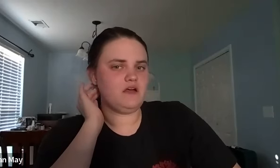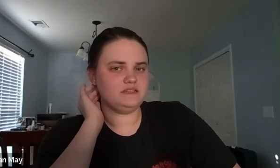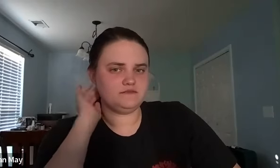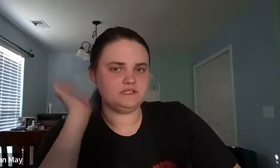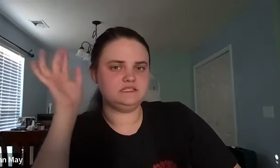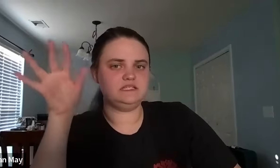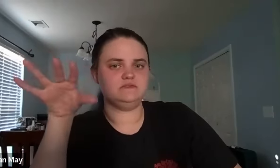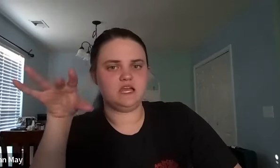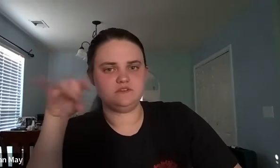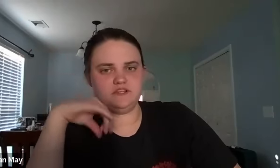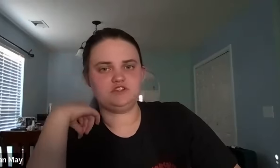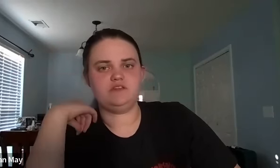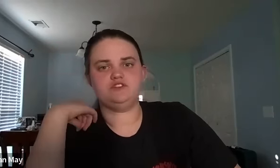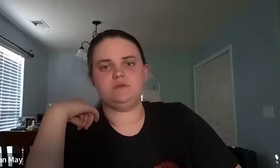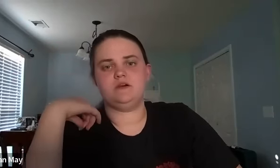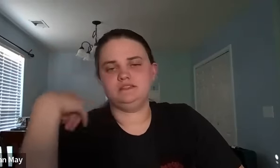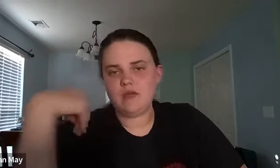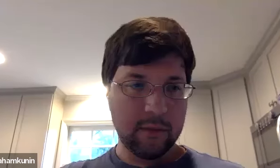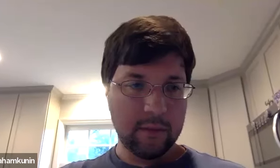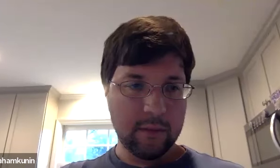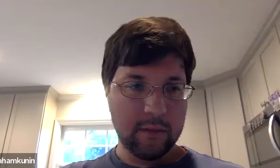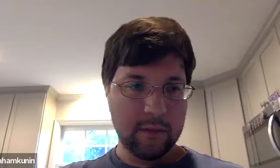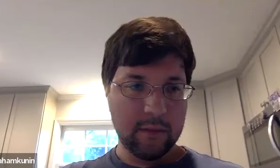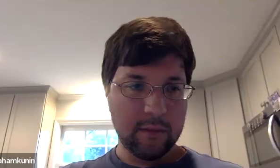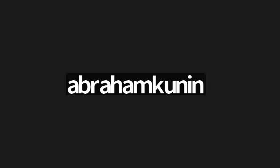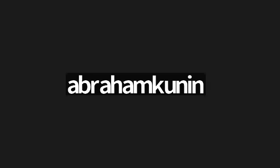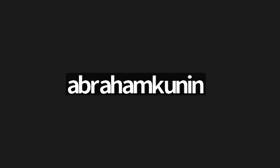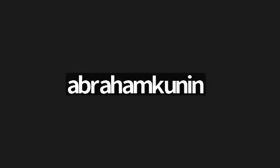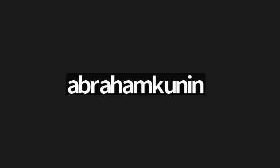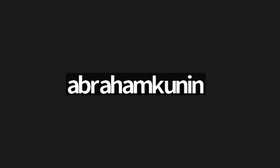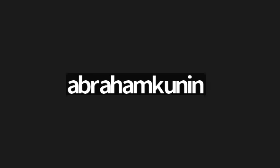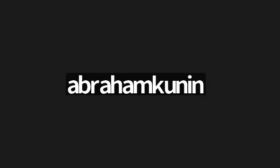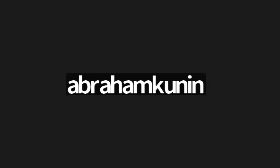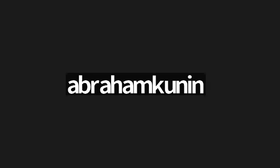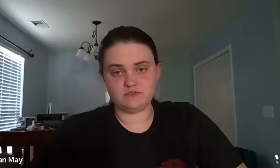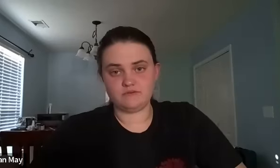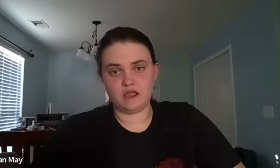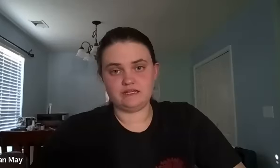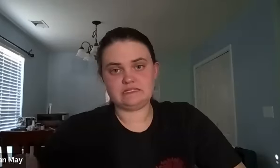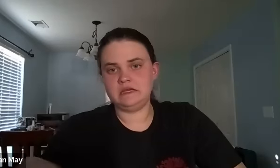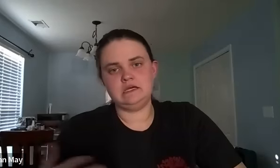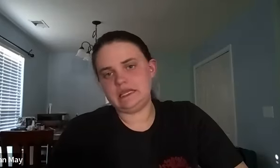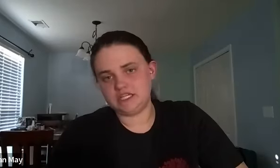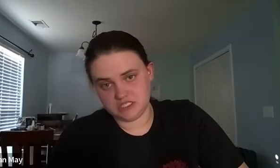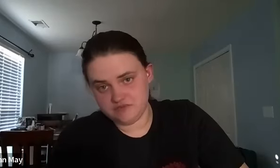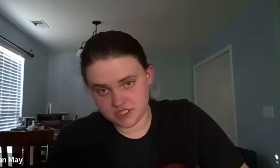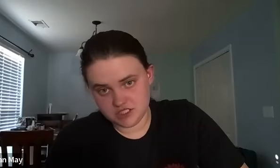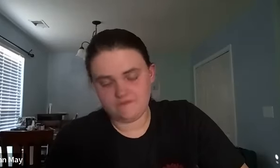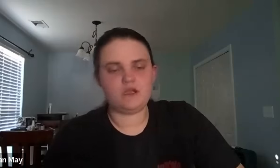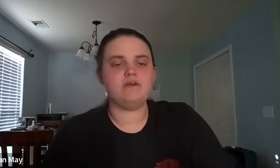lot of differences of types of fish. So like if you're talking about like tilapia or cod or any of those different varieties, it's just fish. If you're having